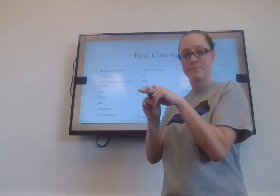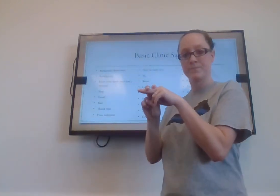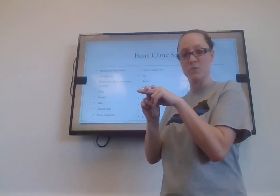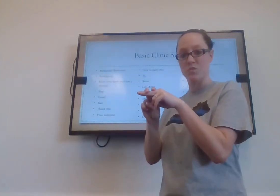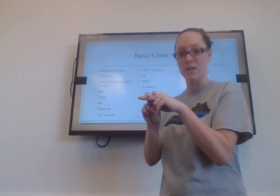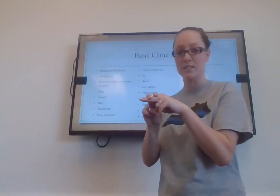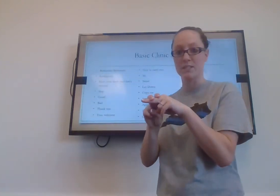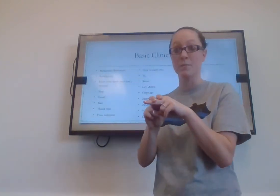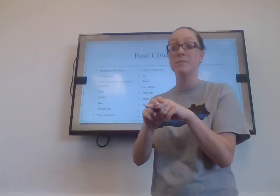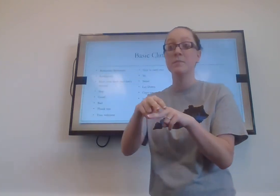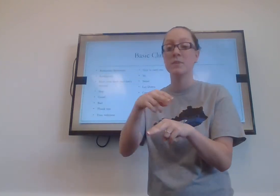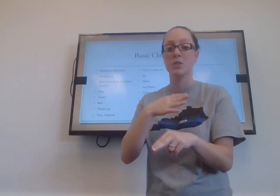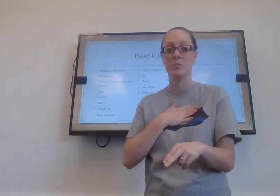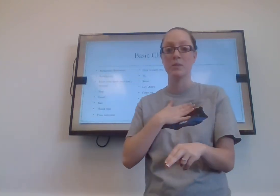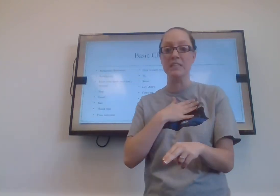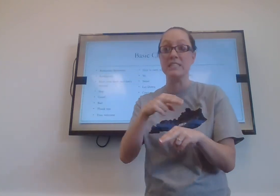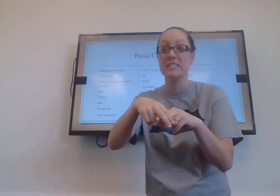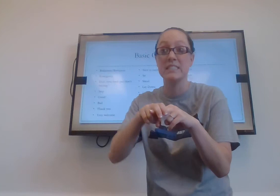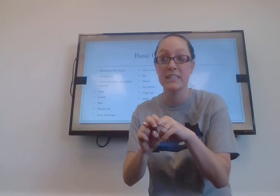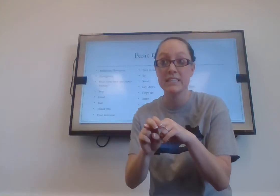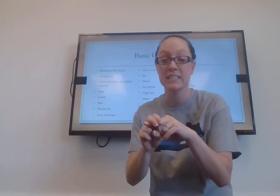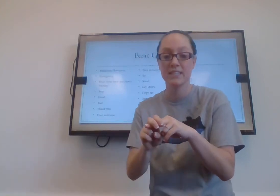So if you ask them, please sit.